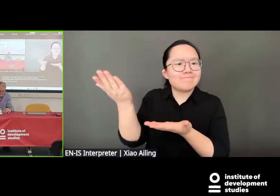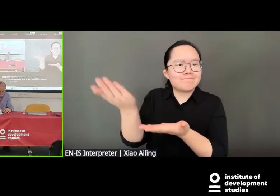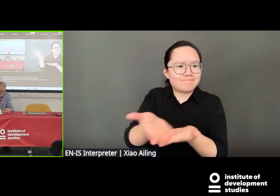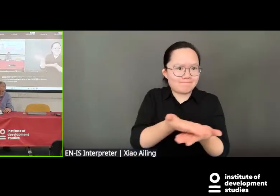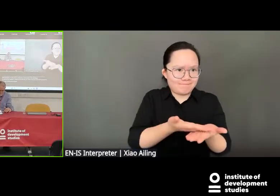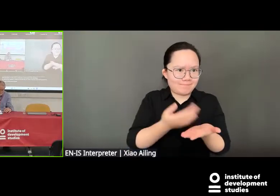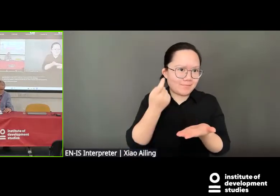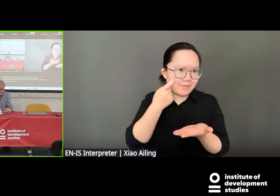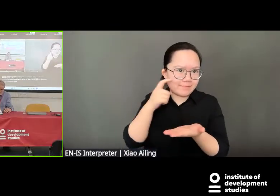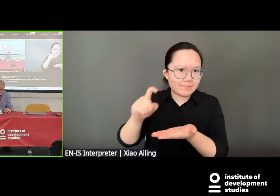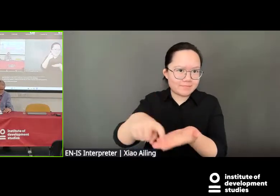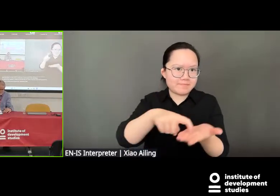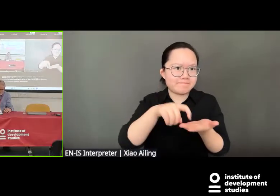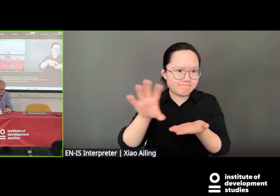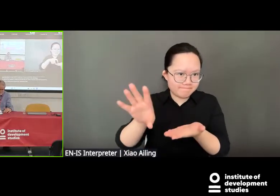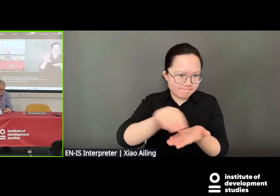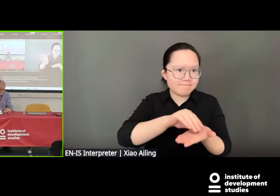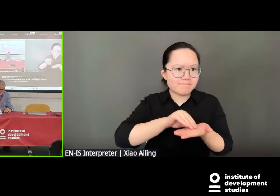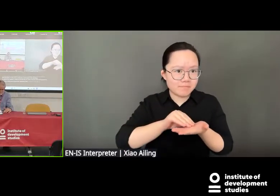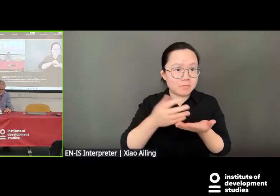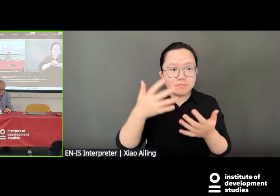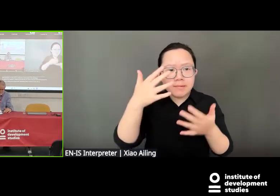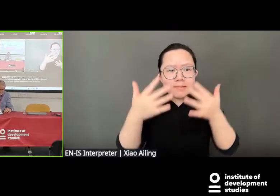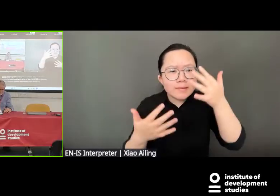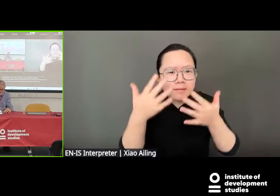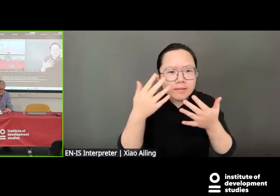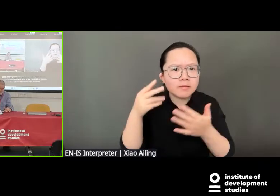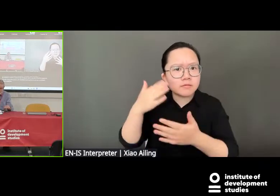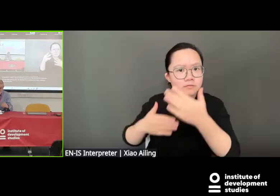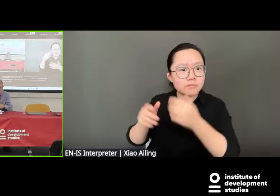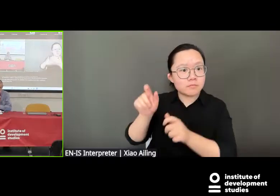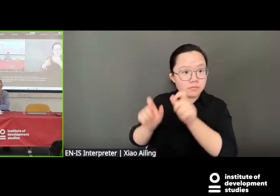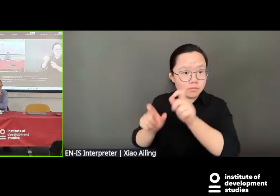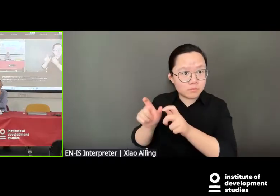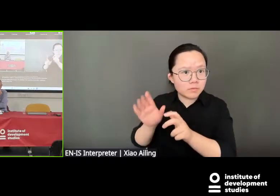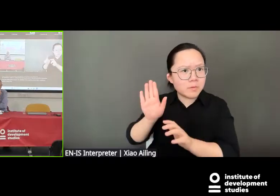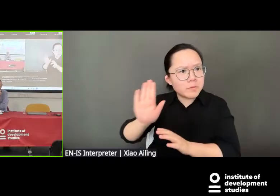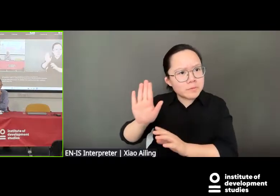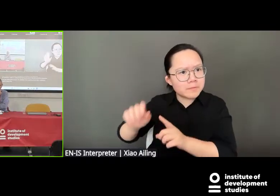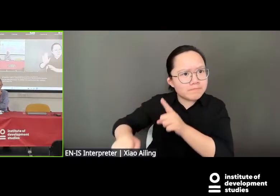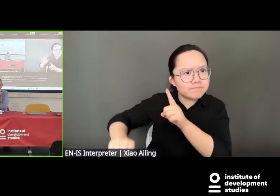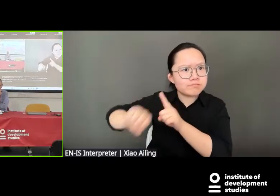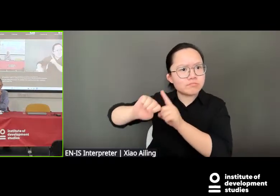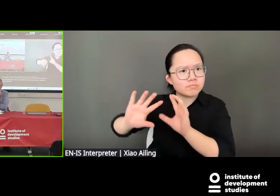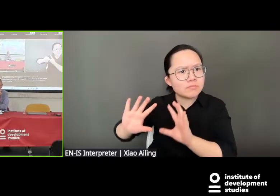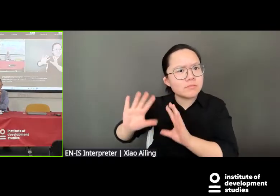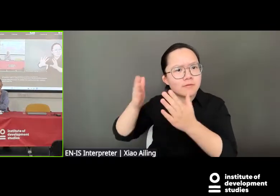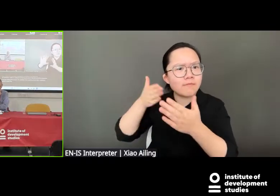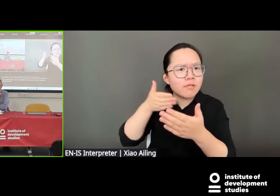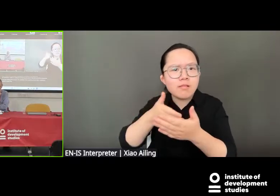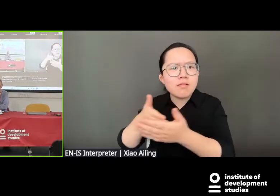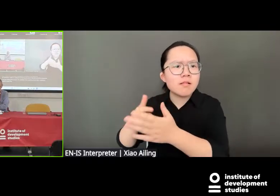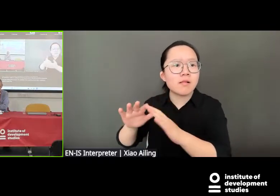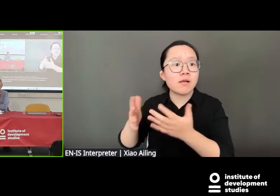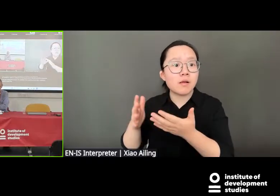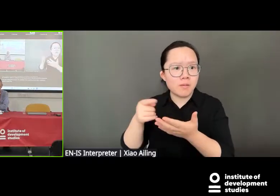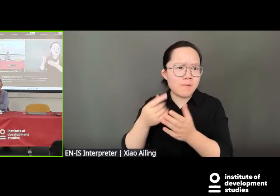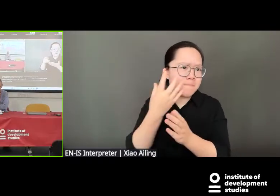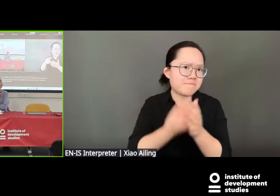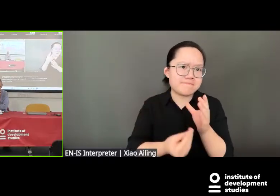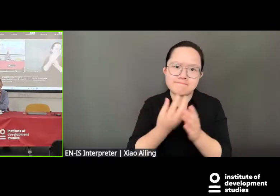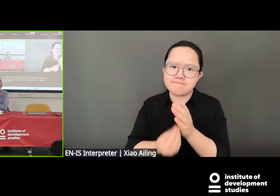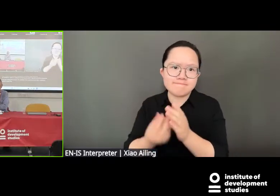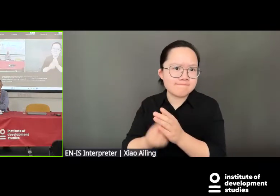has been a persistent barrier to improving their inclusion in society. And the DID program offered